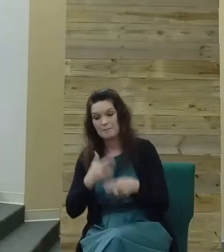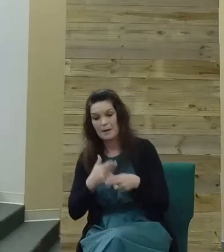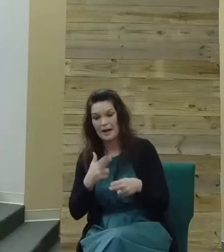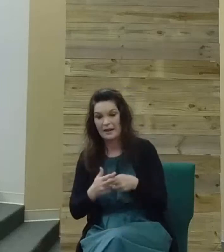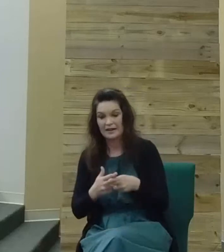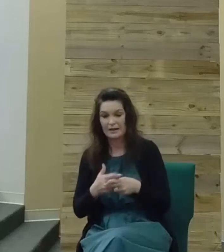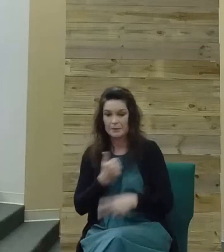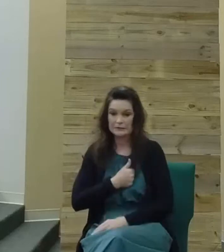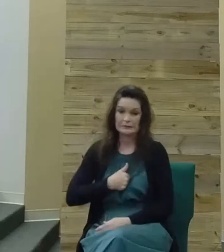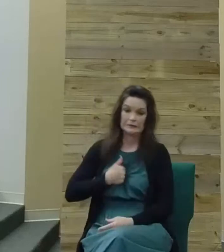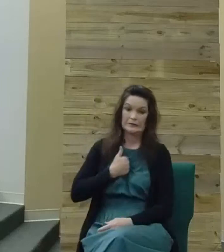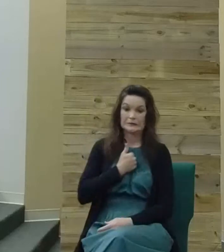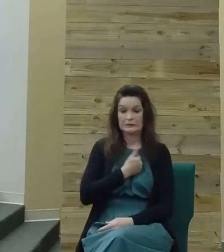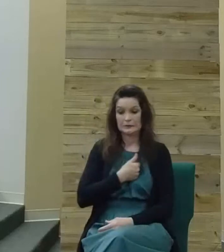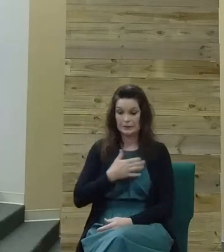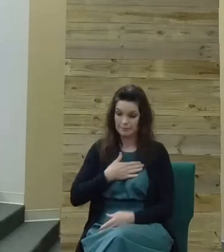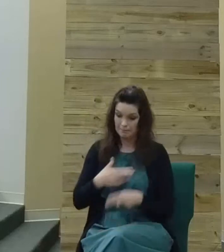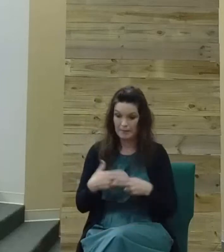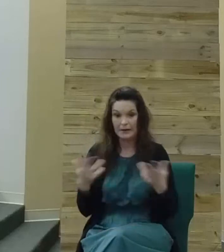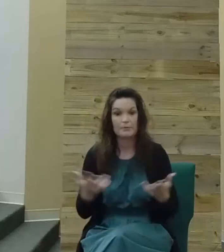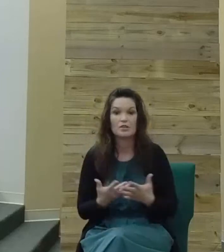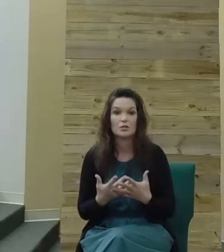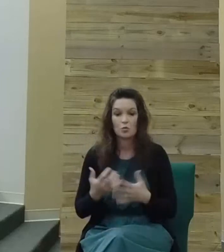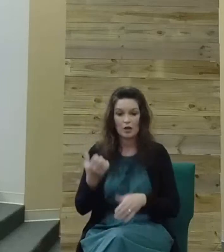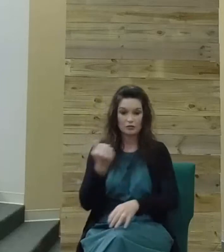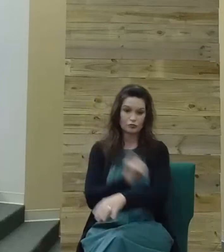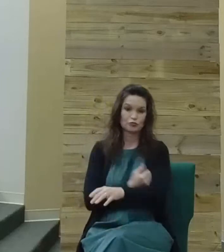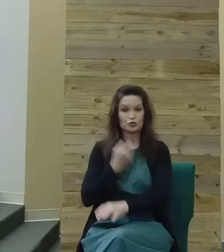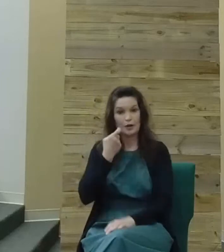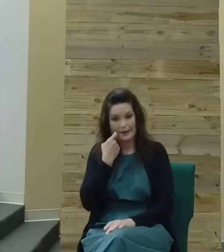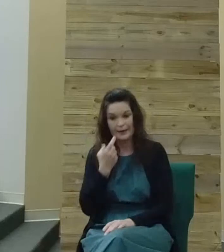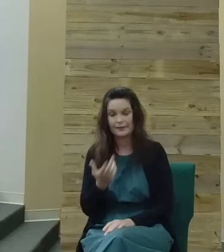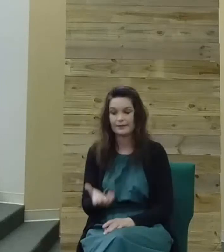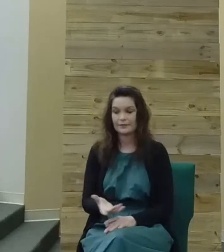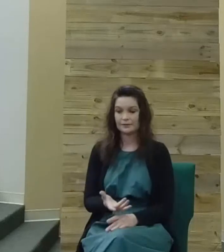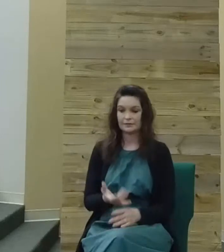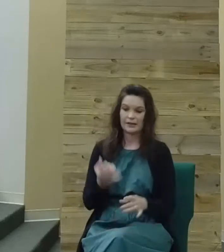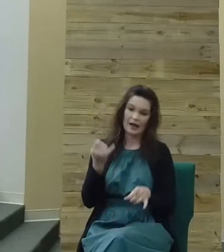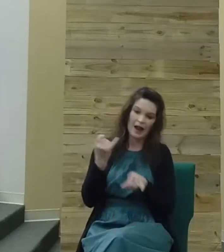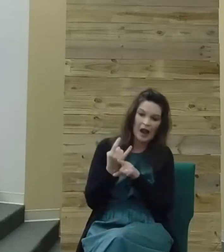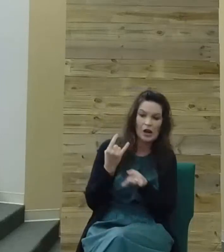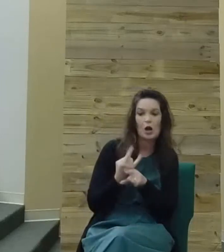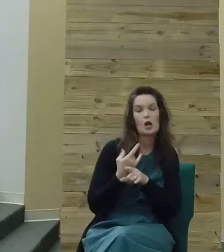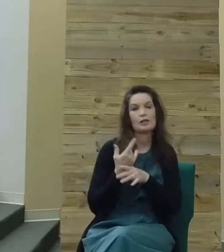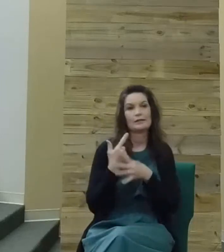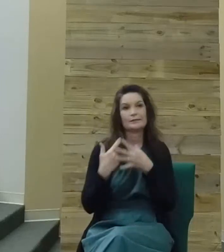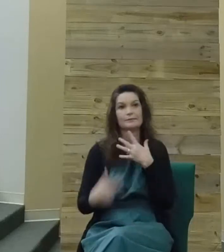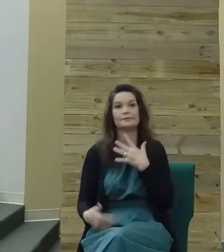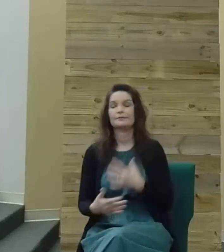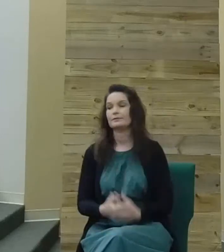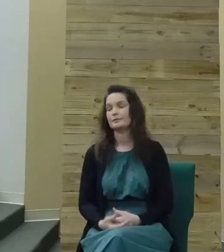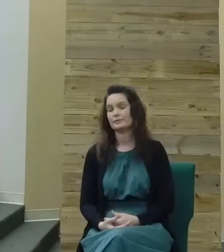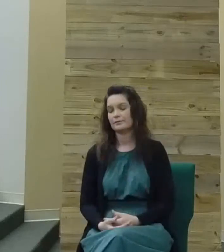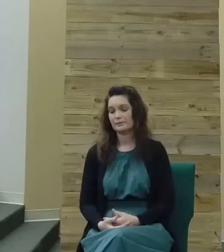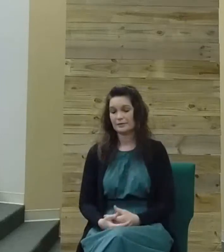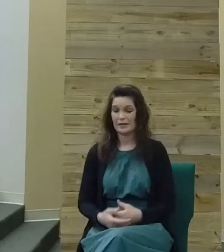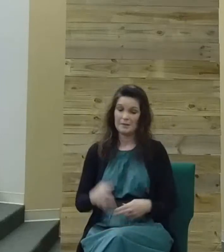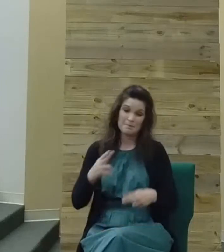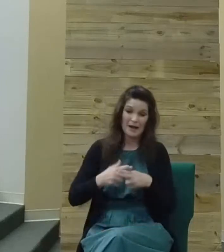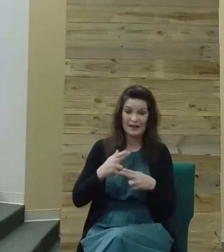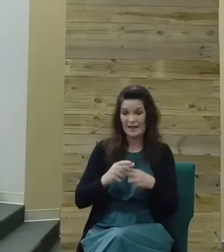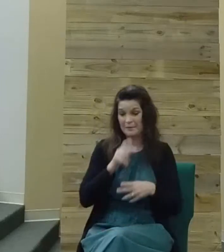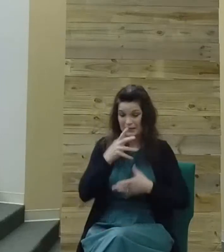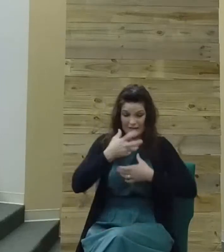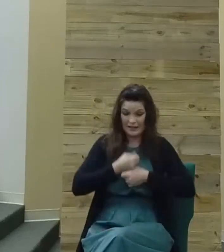"Hello, my name is regret." "My name is drug addict." "My name is alcoholic." "My name